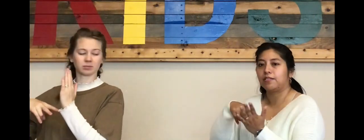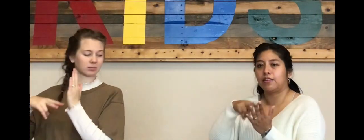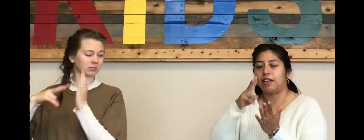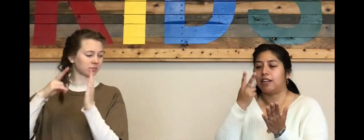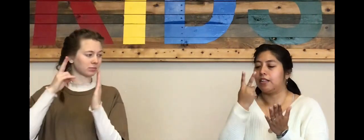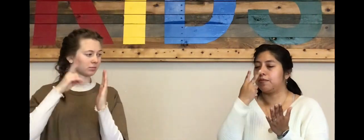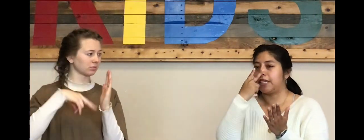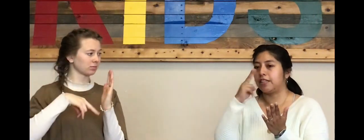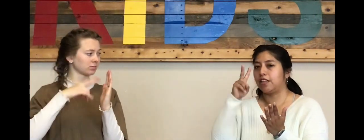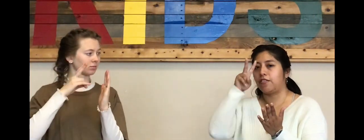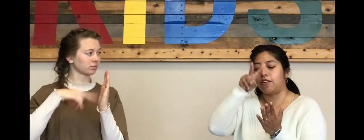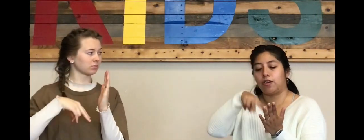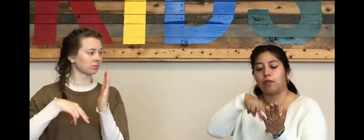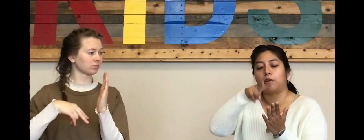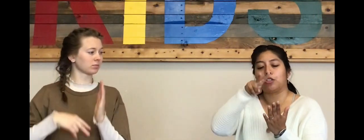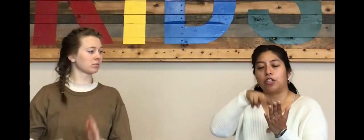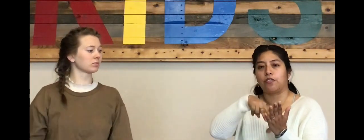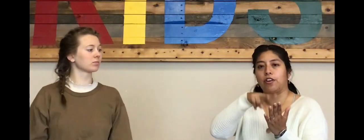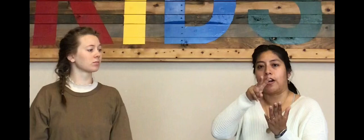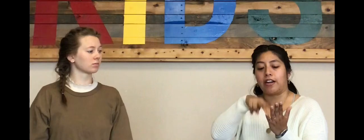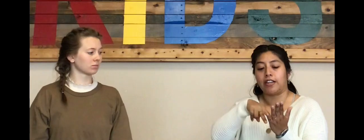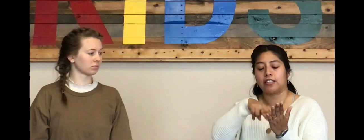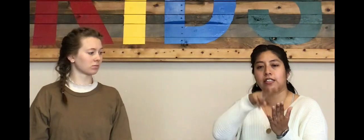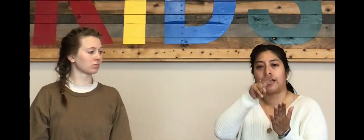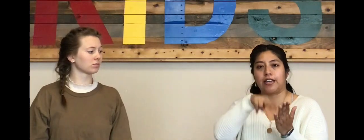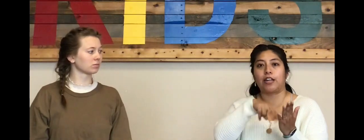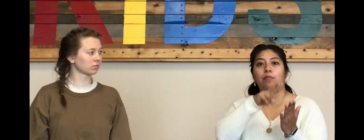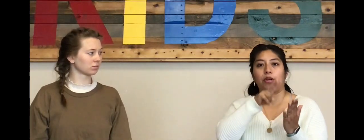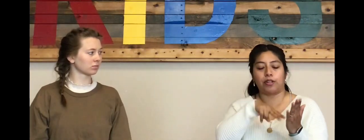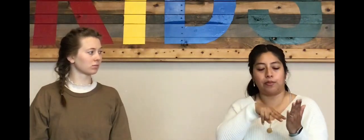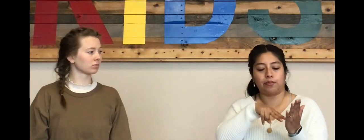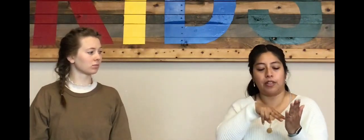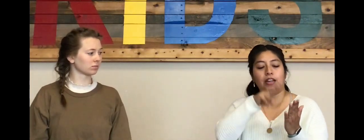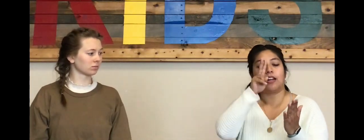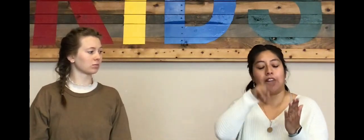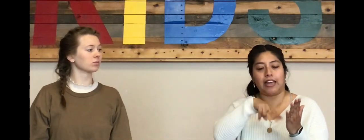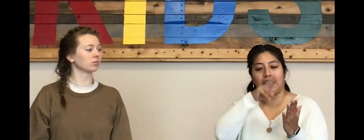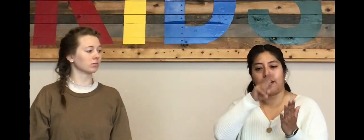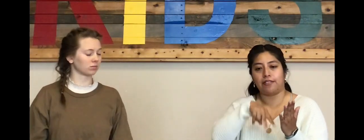And it's basically following the motion of our eyes, scanning a book. Leer.